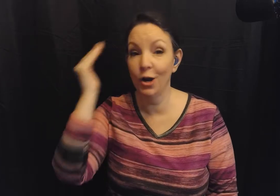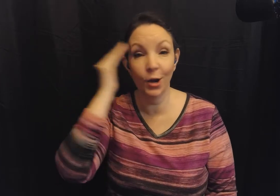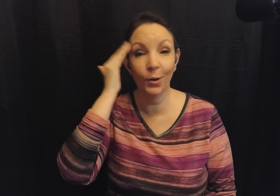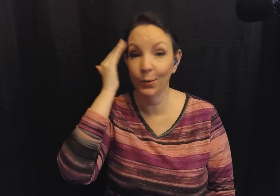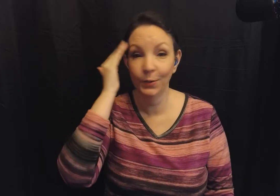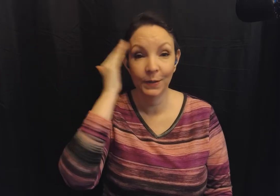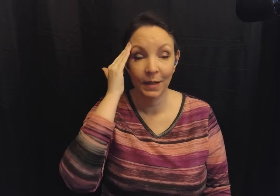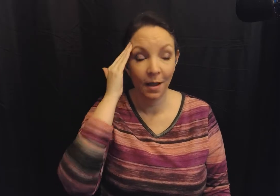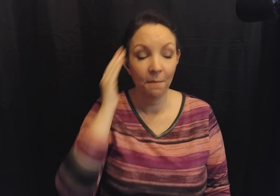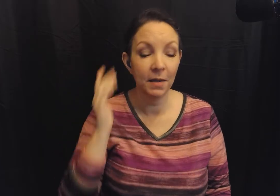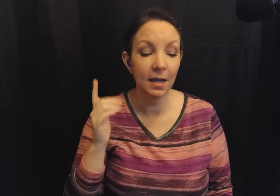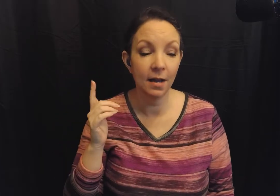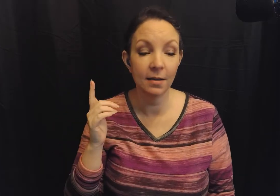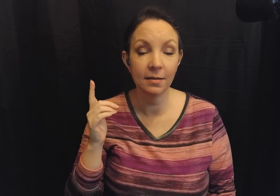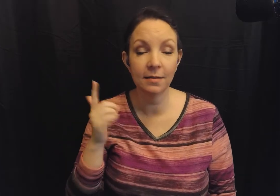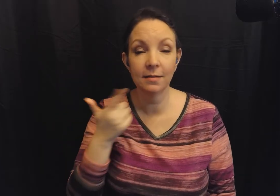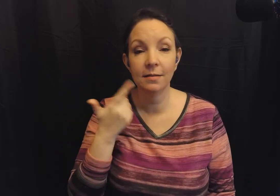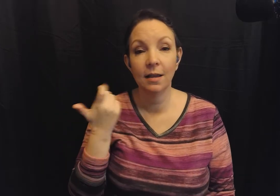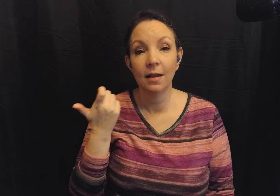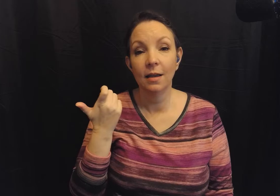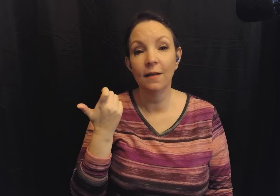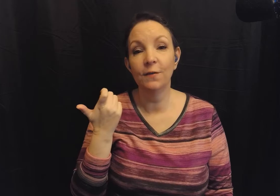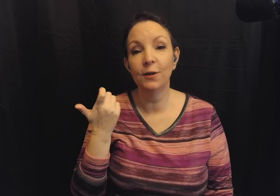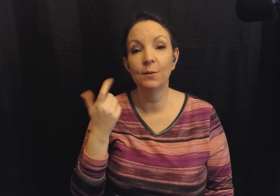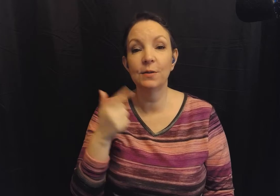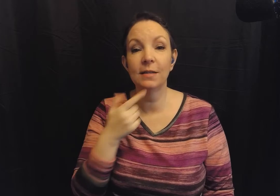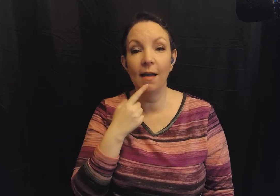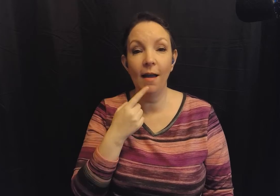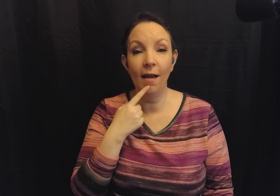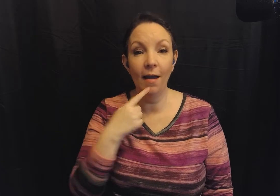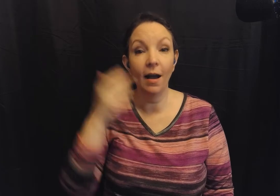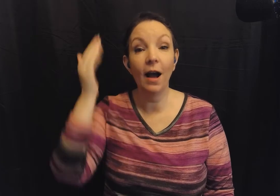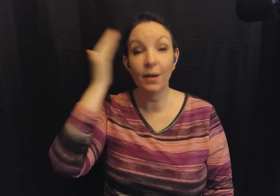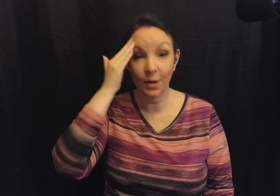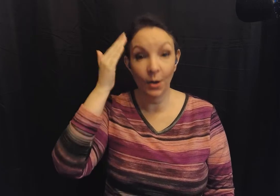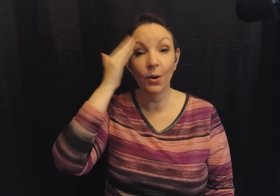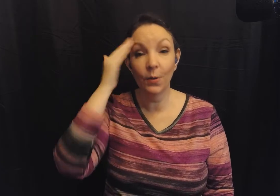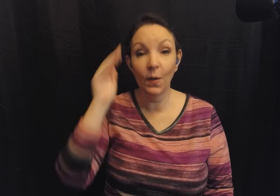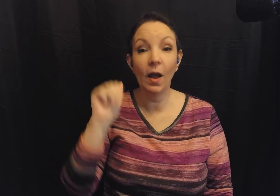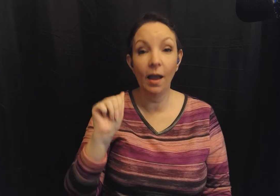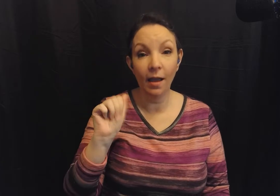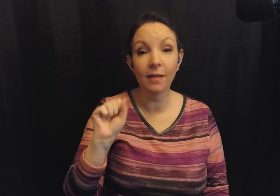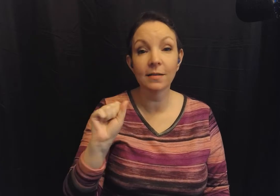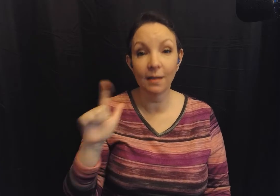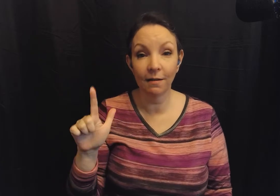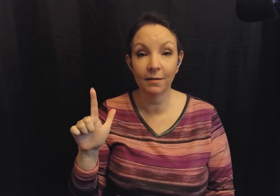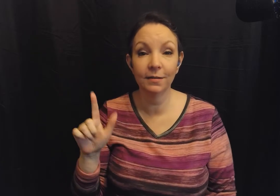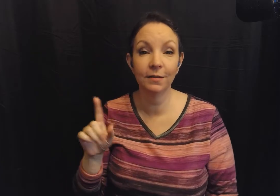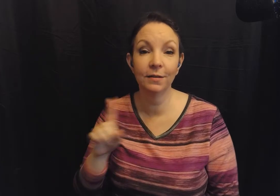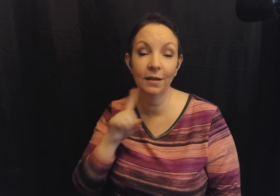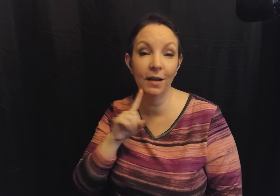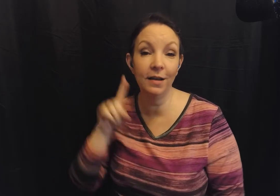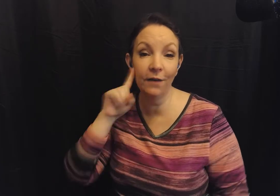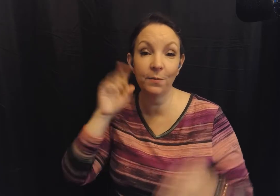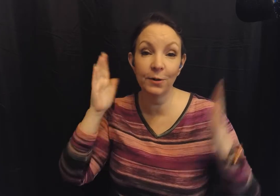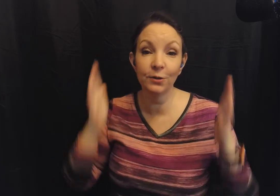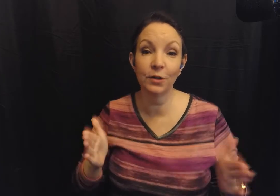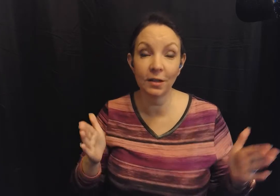know, because if you say I know ASL, a deaf person can go,